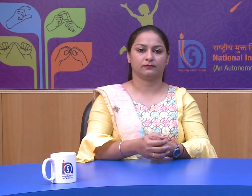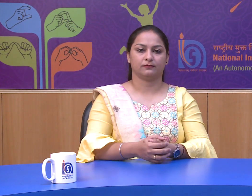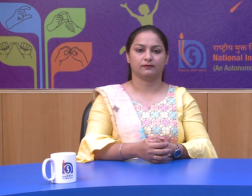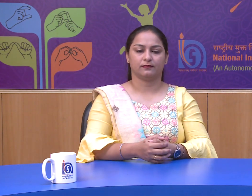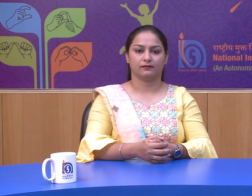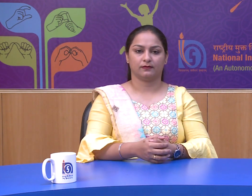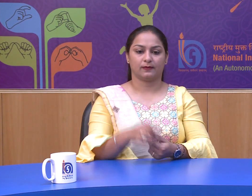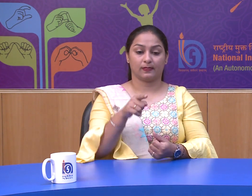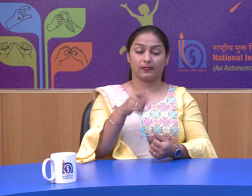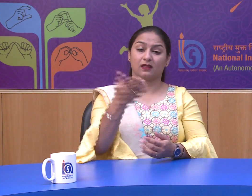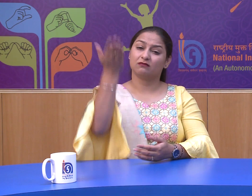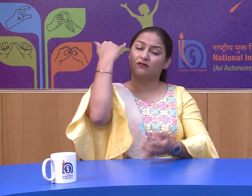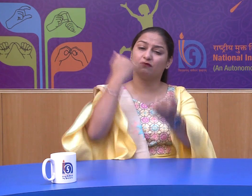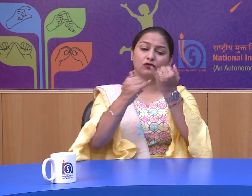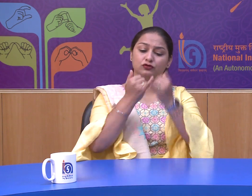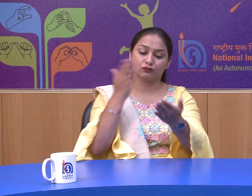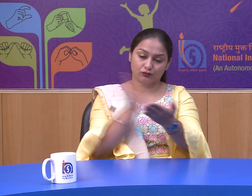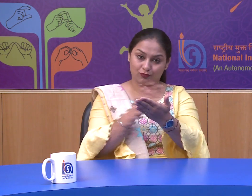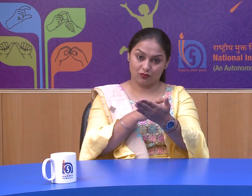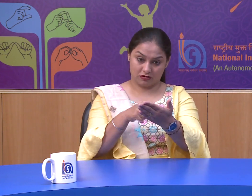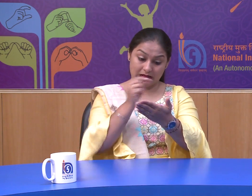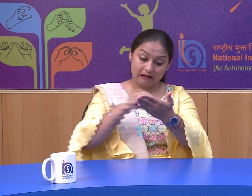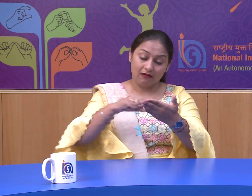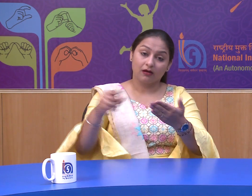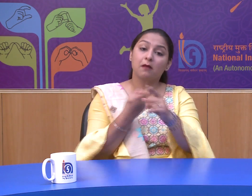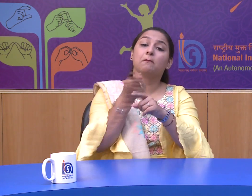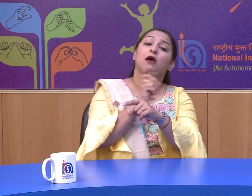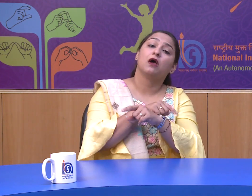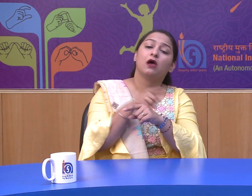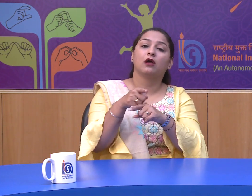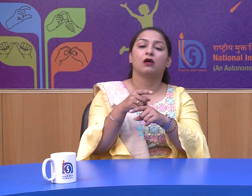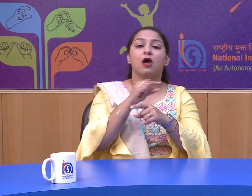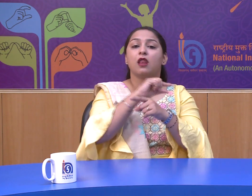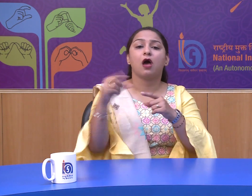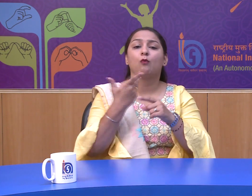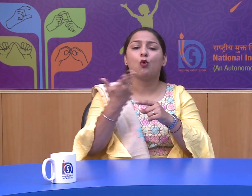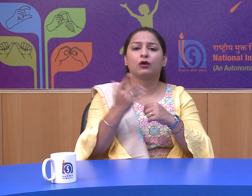an ancient book written by Kautilya